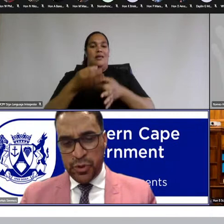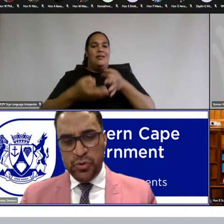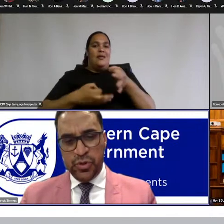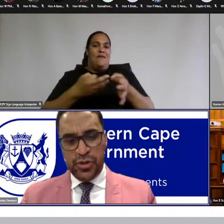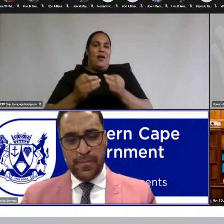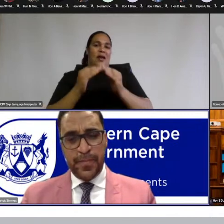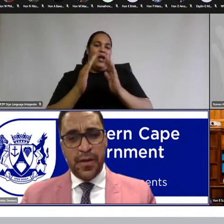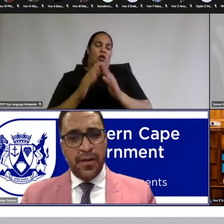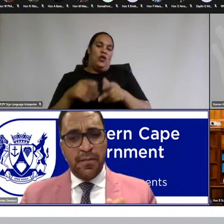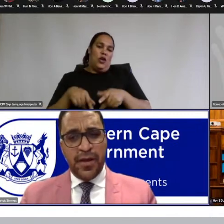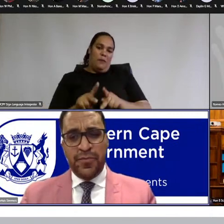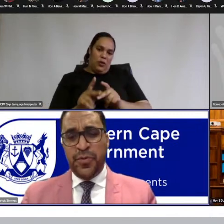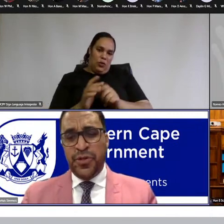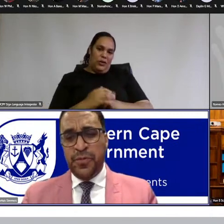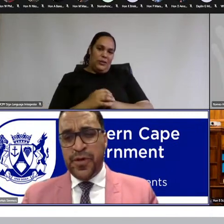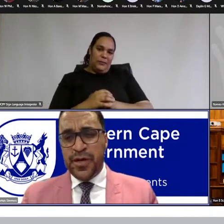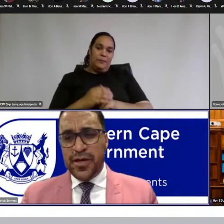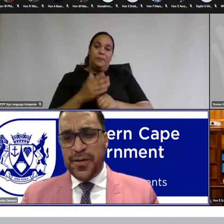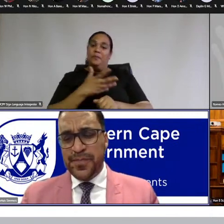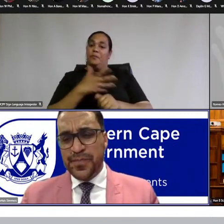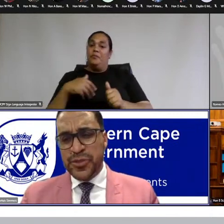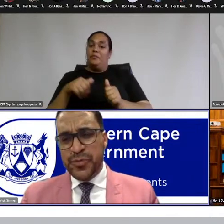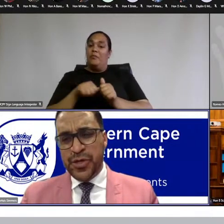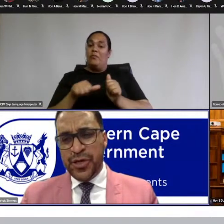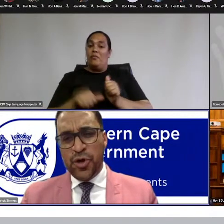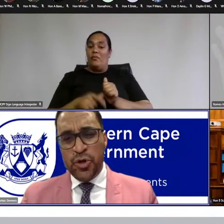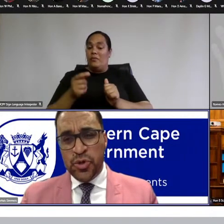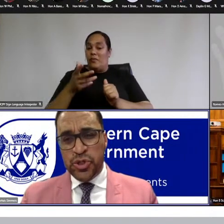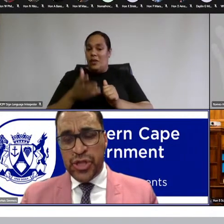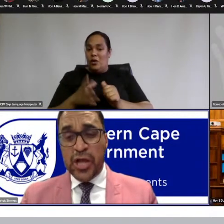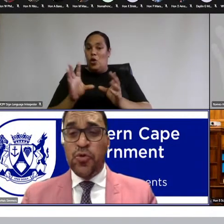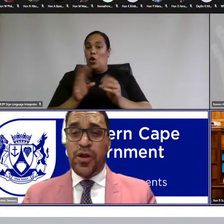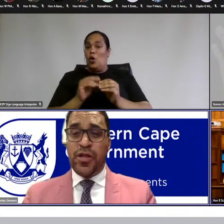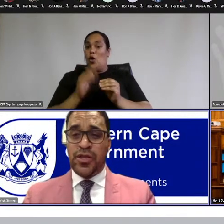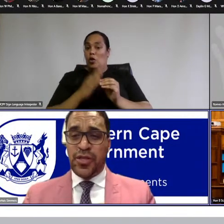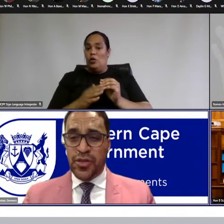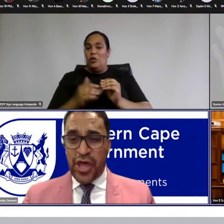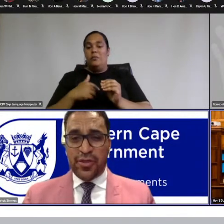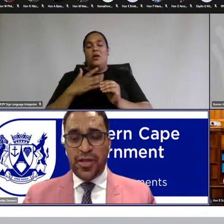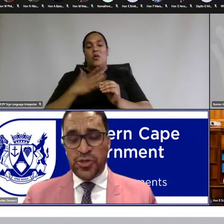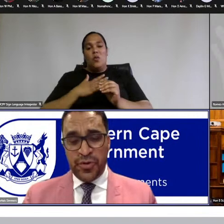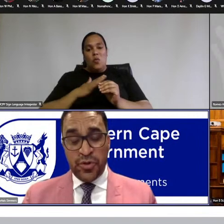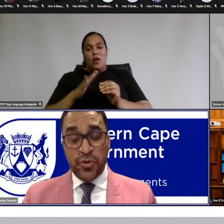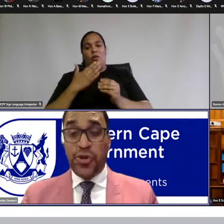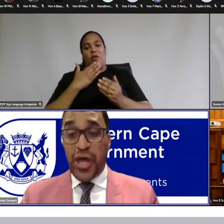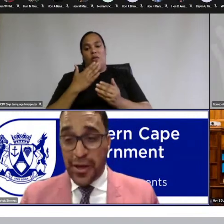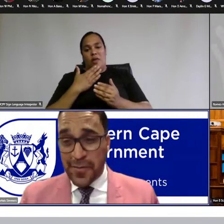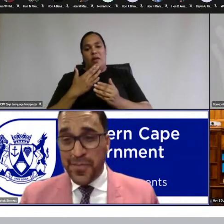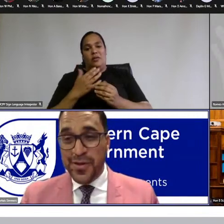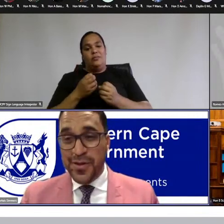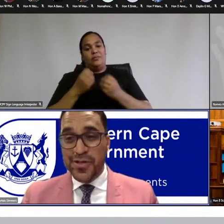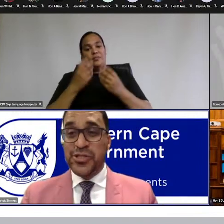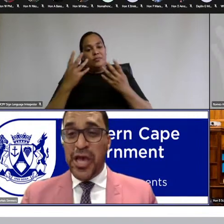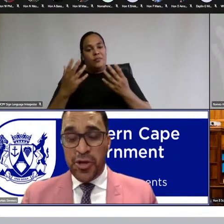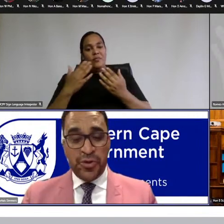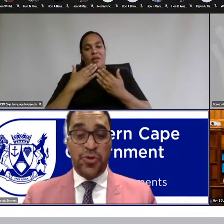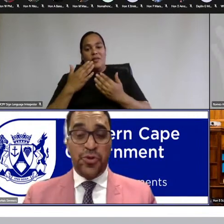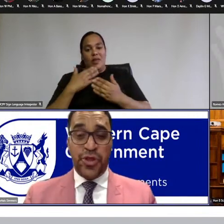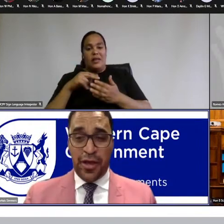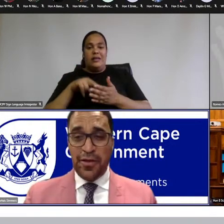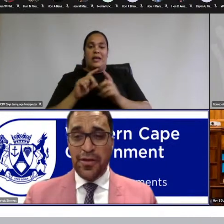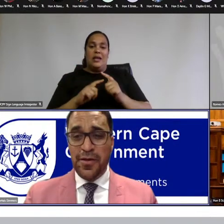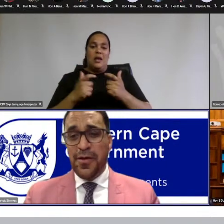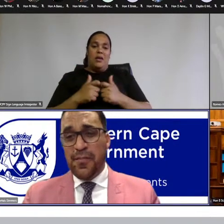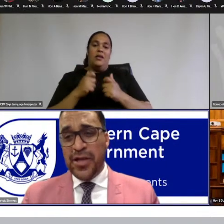housing opportunity. Madam Deputy Speaker, in conclusion, I do want to take this opportunity to thank the Standing Committee,